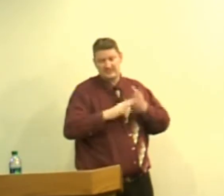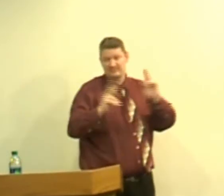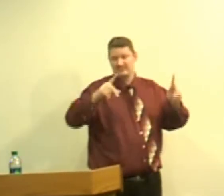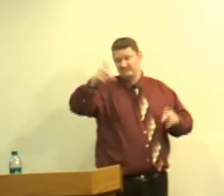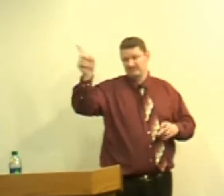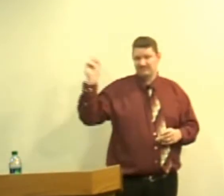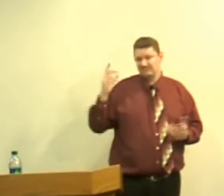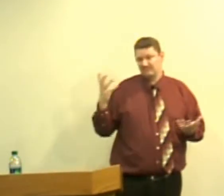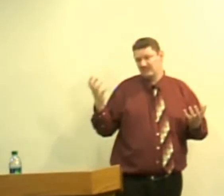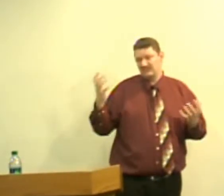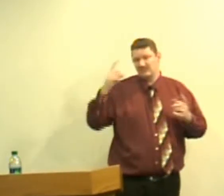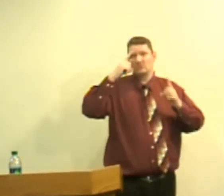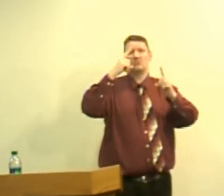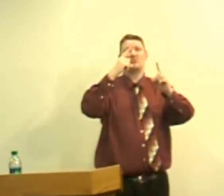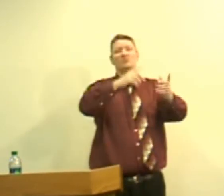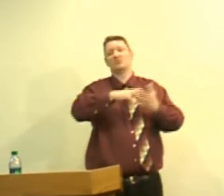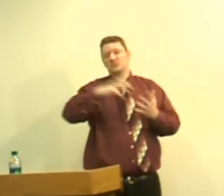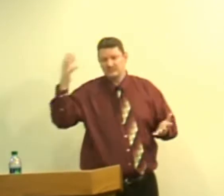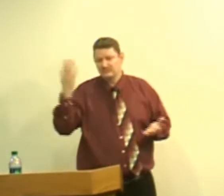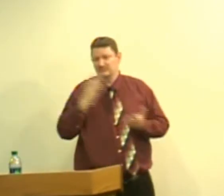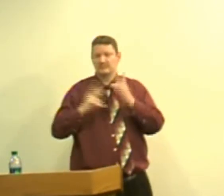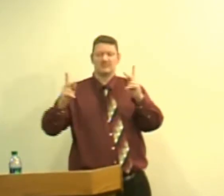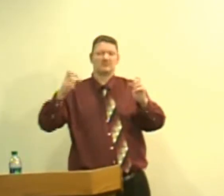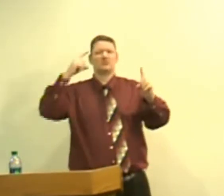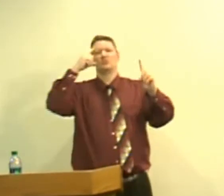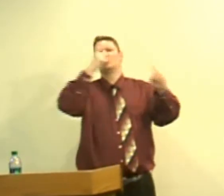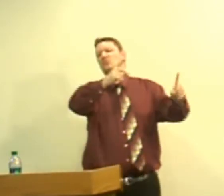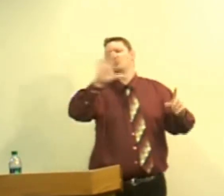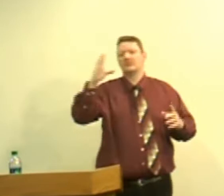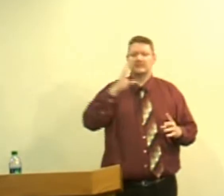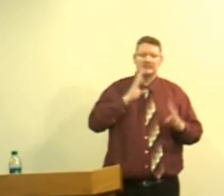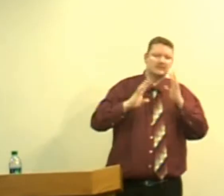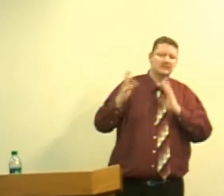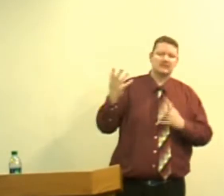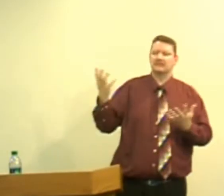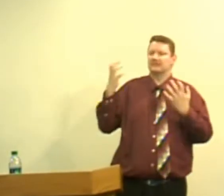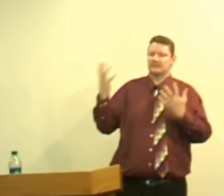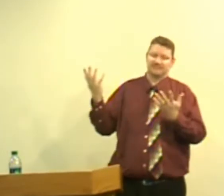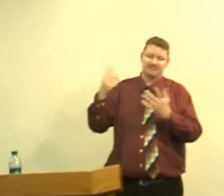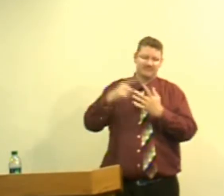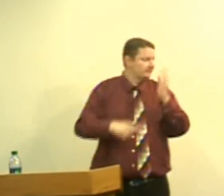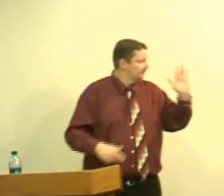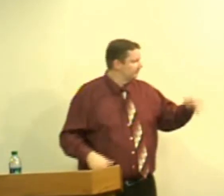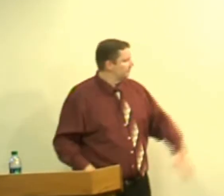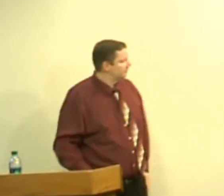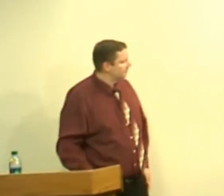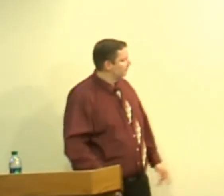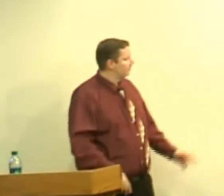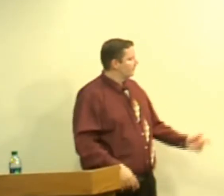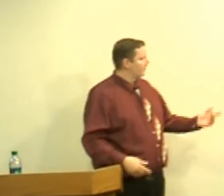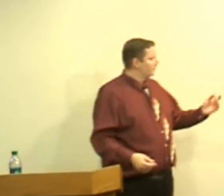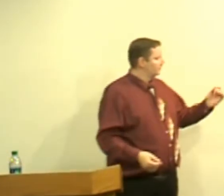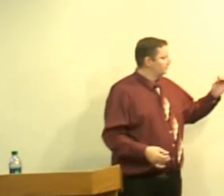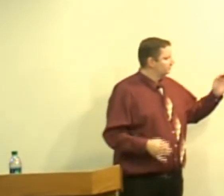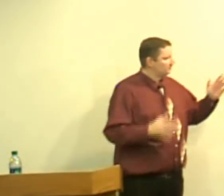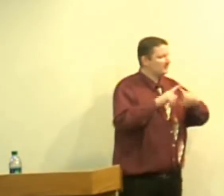wrong way. There's many, good many people, and that's all they can think about. Maybe I are back with that alone.